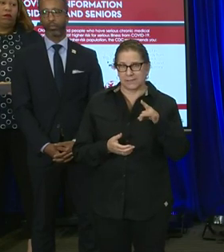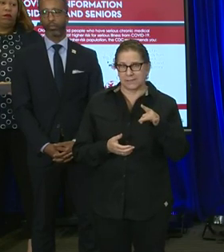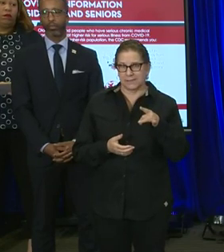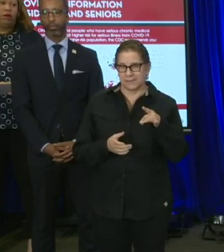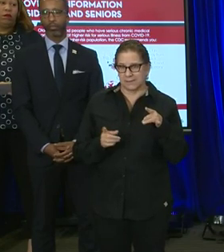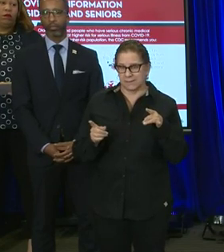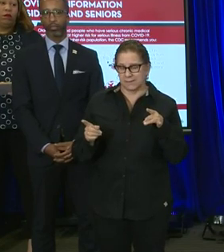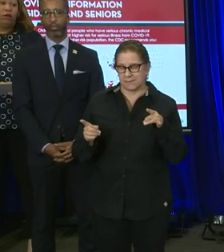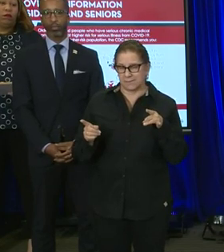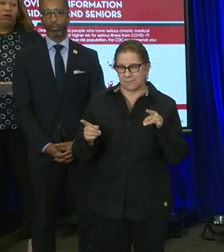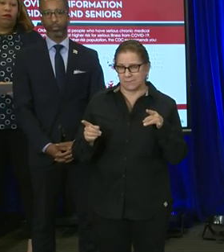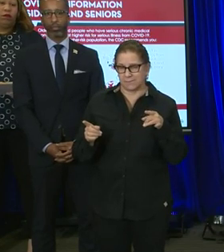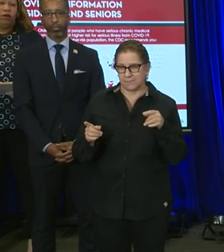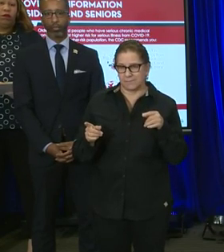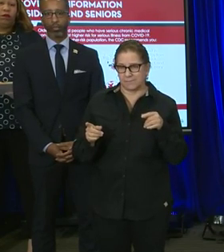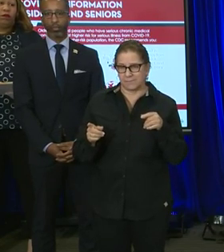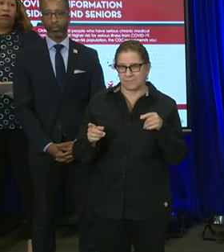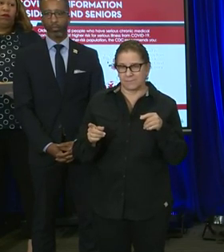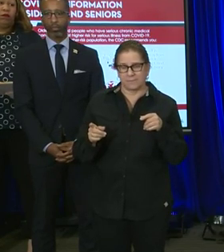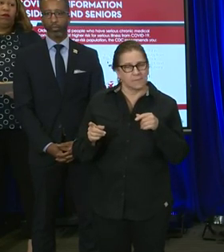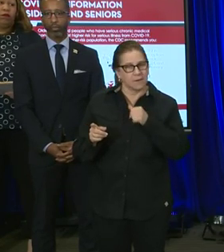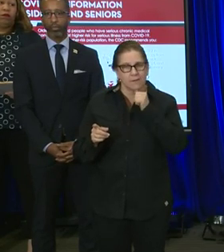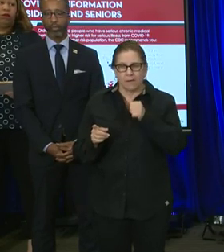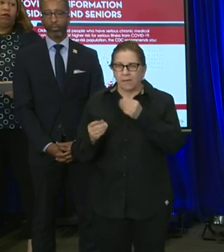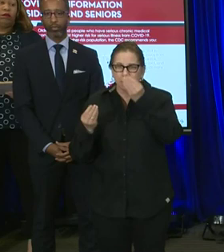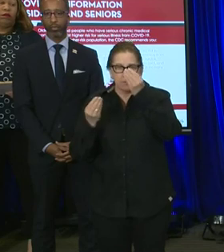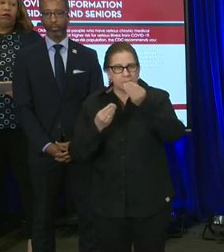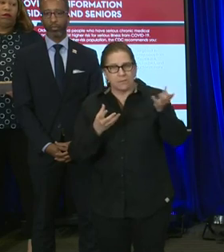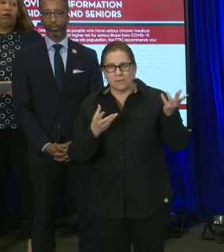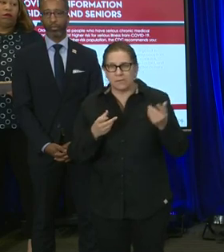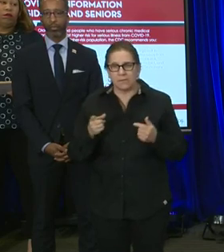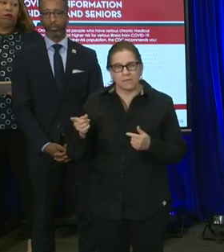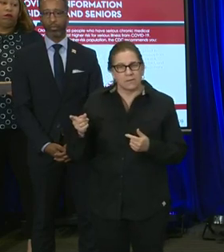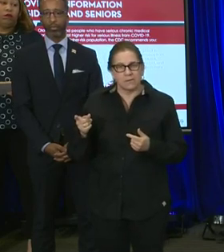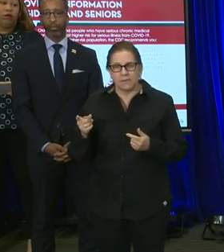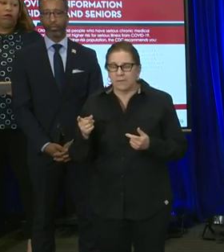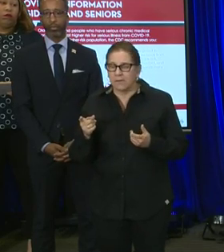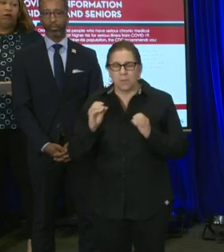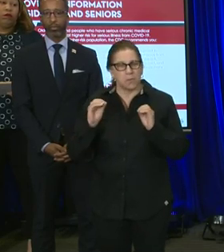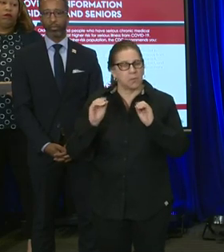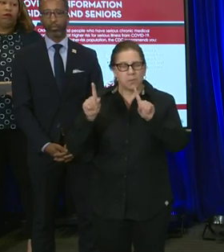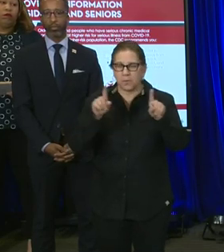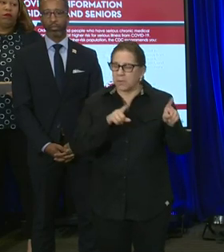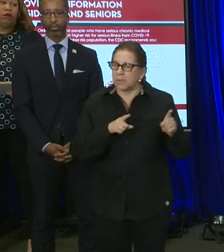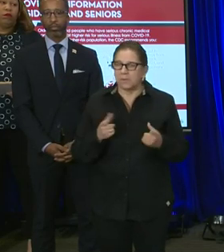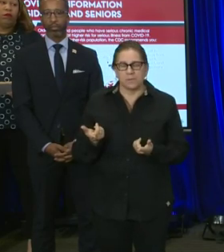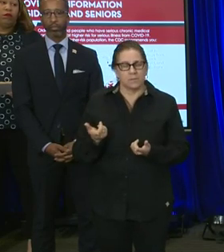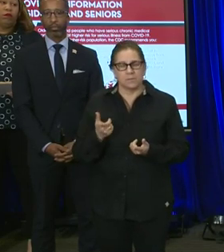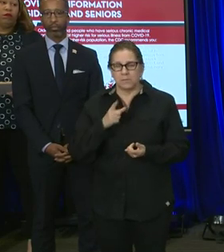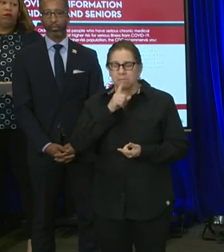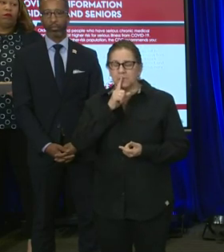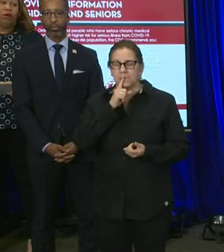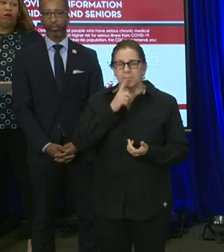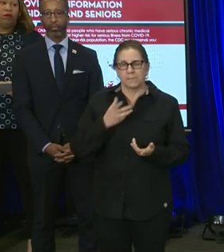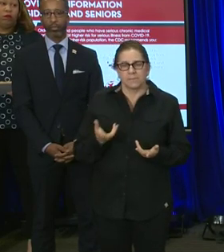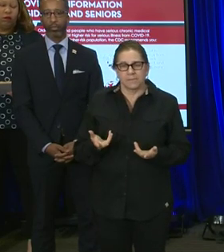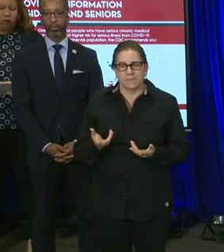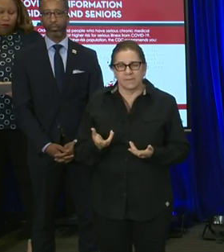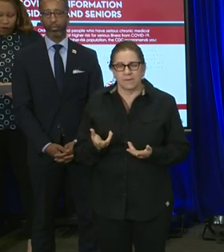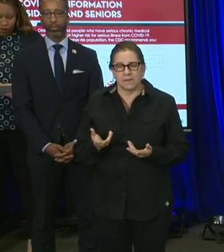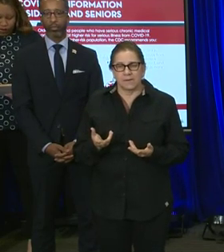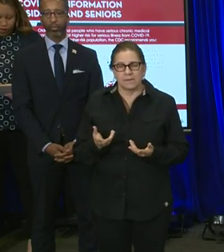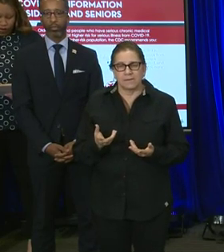to us a history of travel, recent travel, and was identified as potentially having contact with